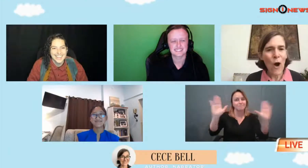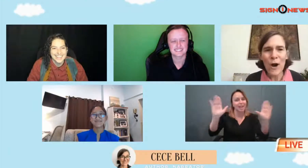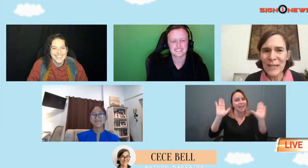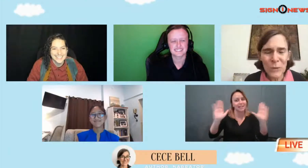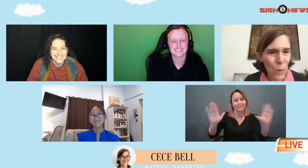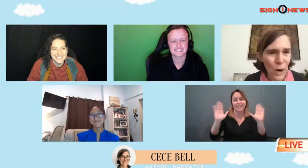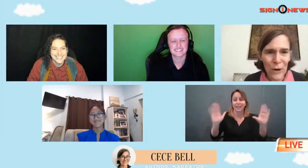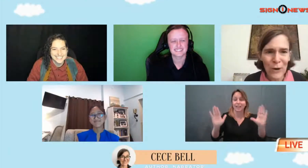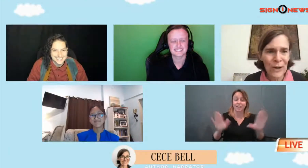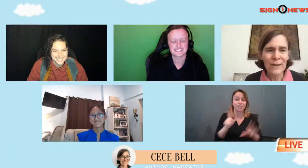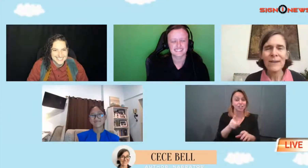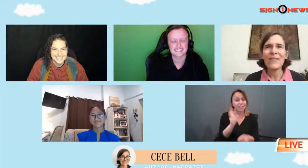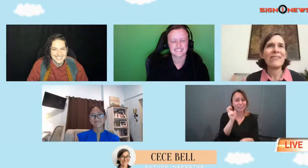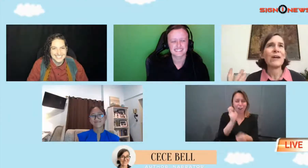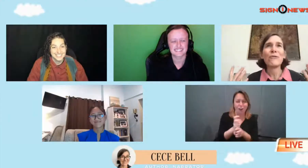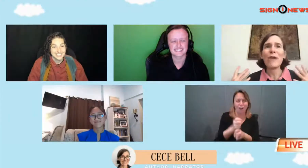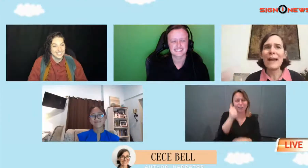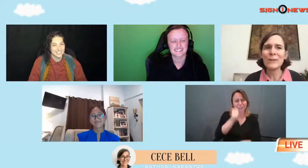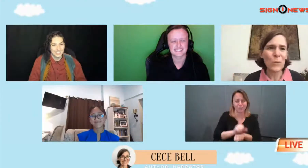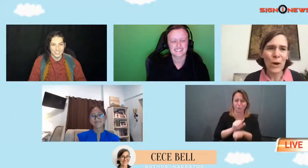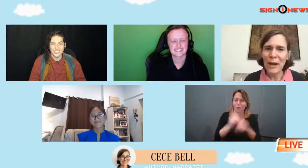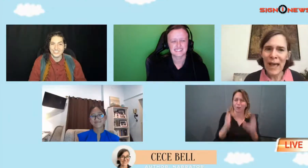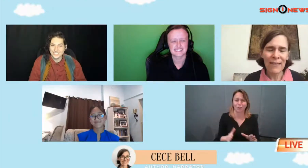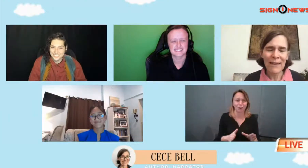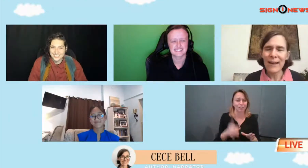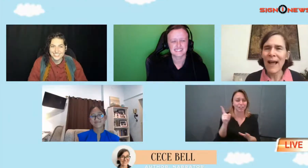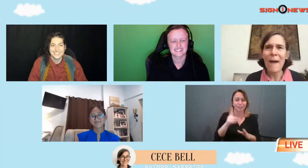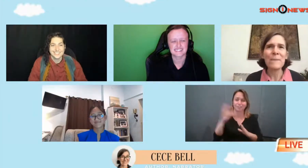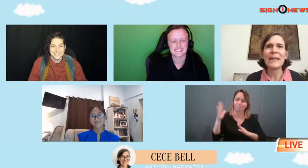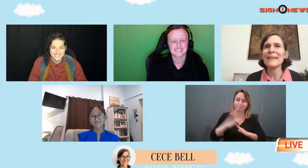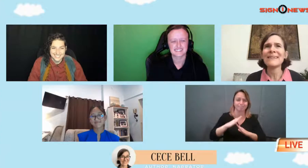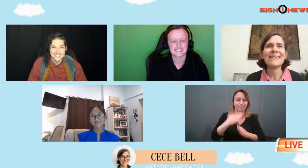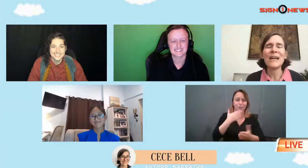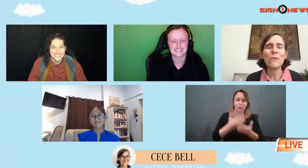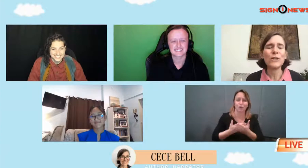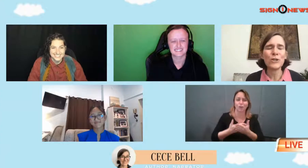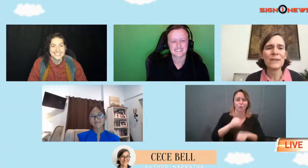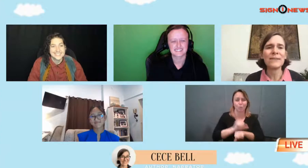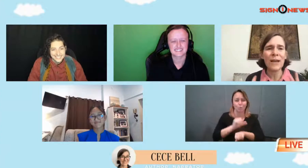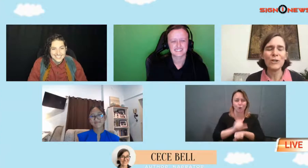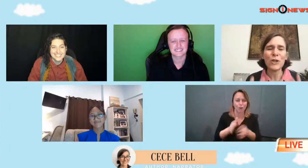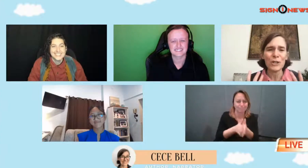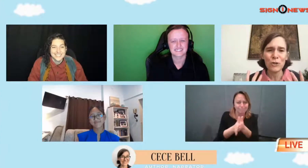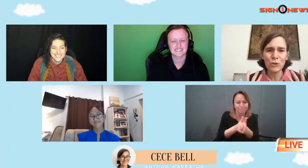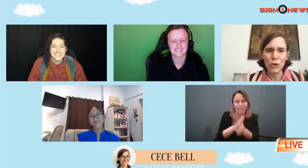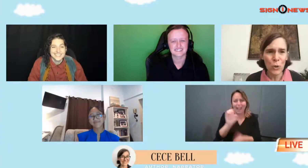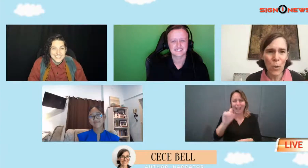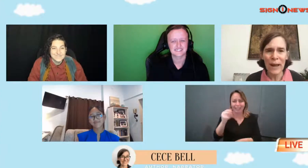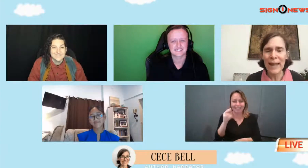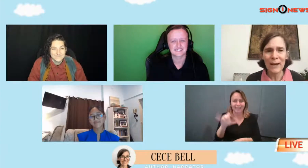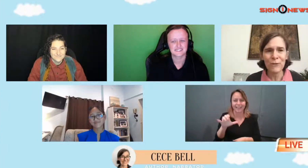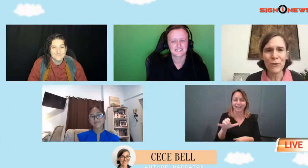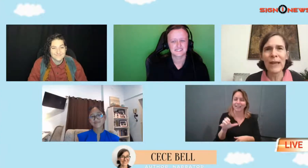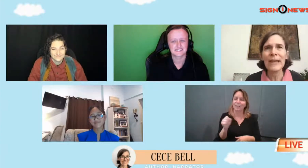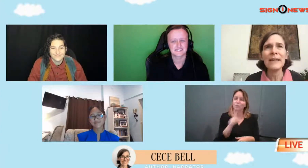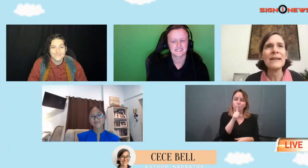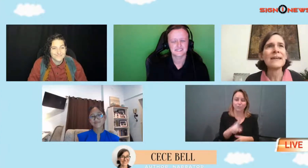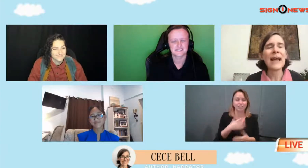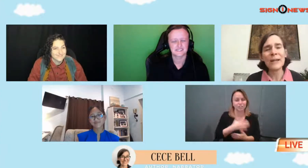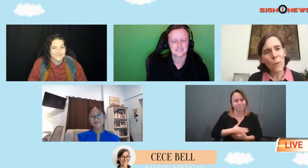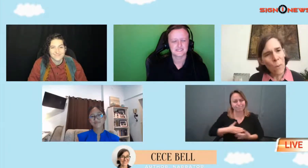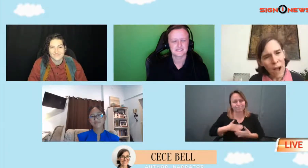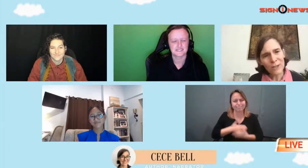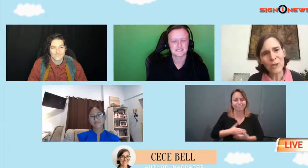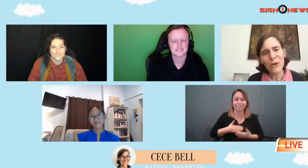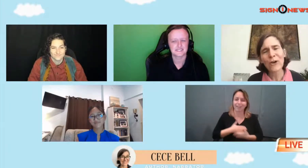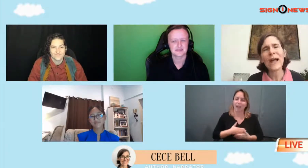The hardest worker, the greatest work ethic. I mean, it was just such a joy and a treat